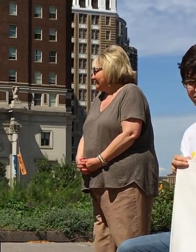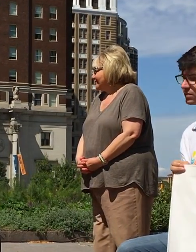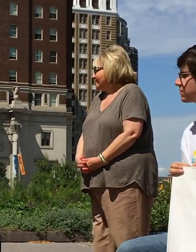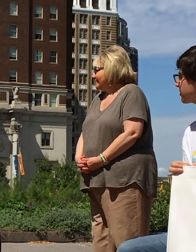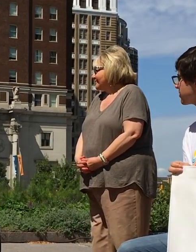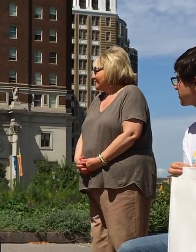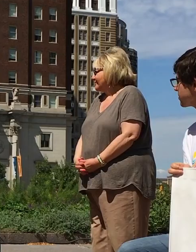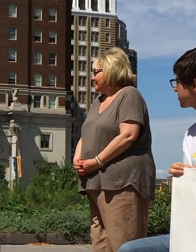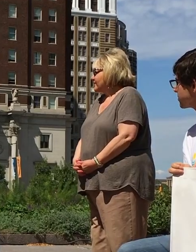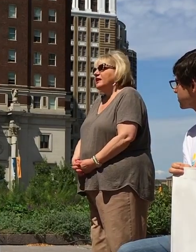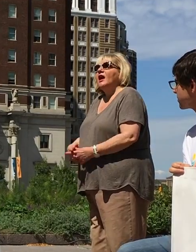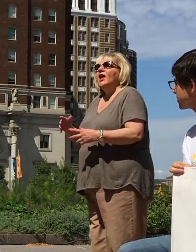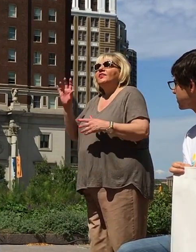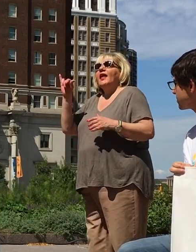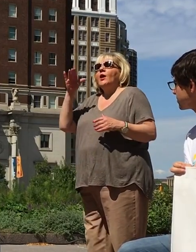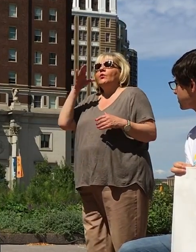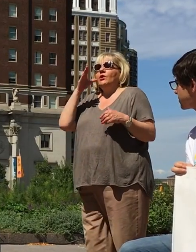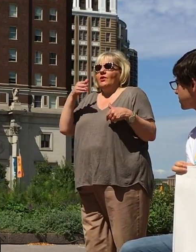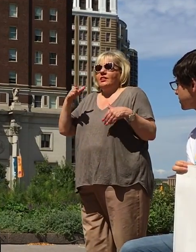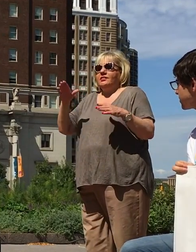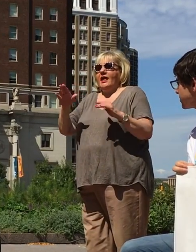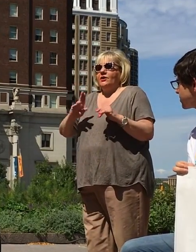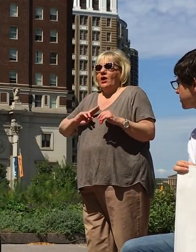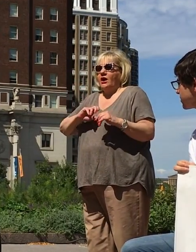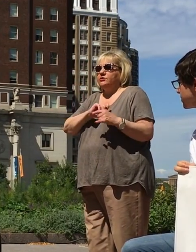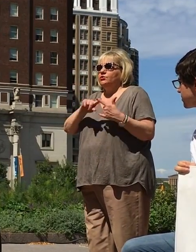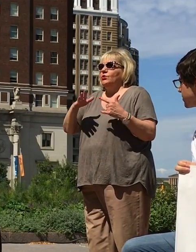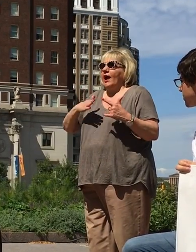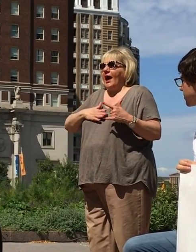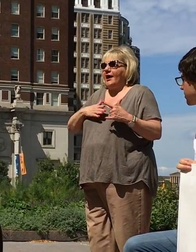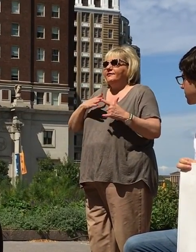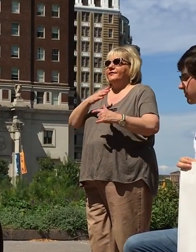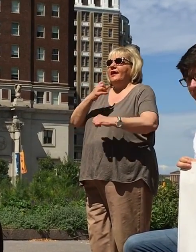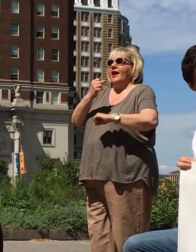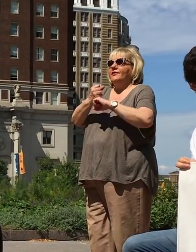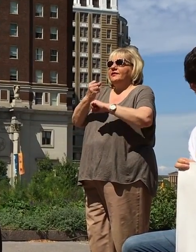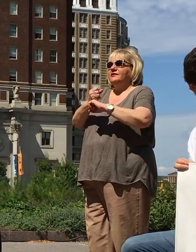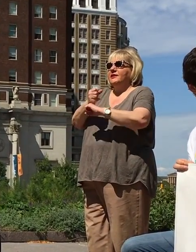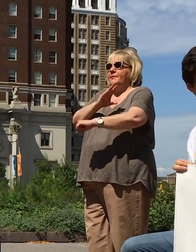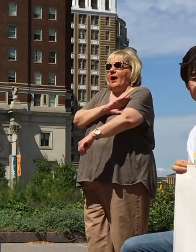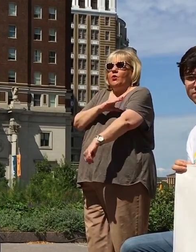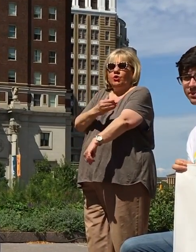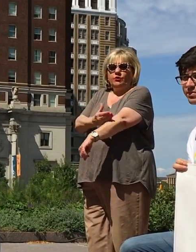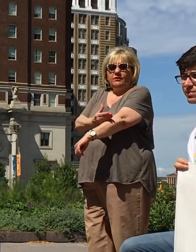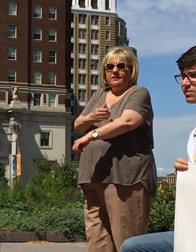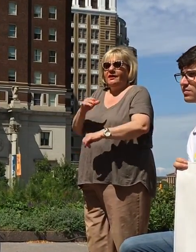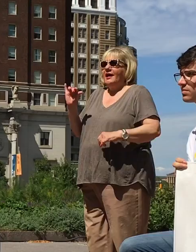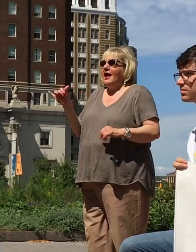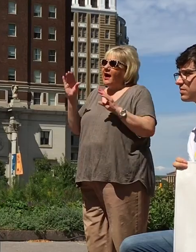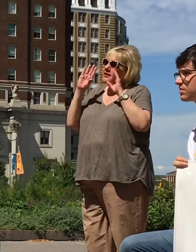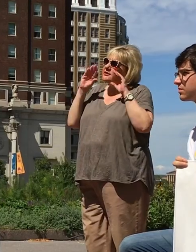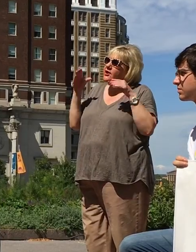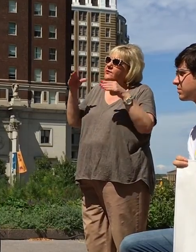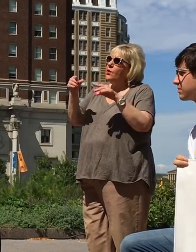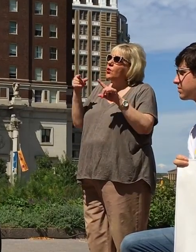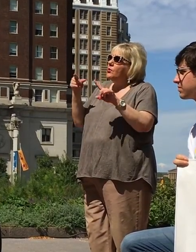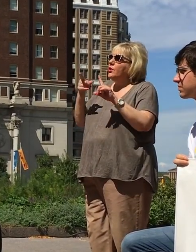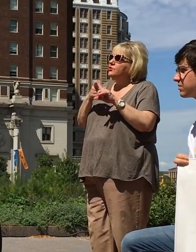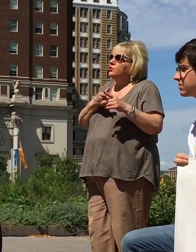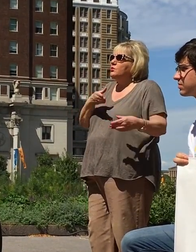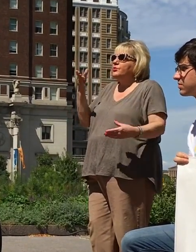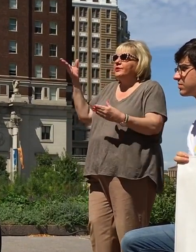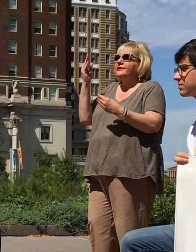Essentially, it allows me advocacy powers to be able to, as a focal point, bring